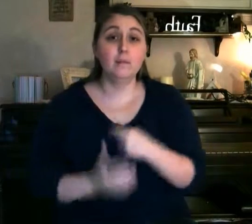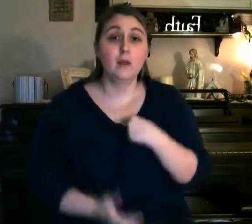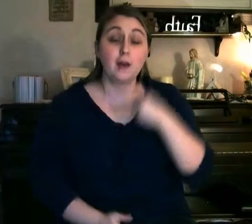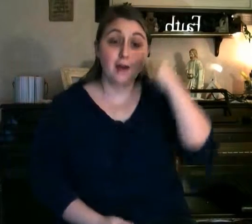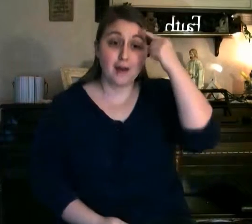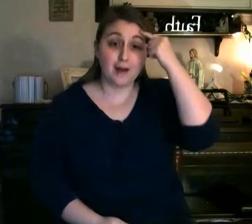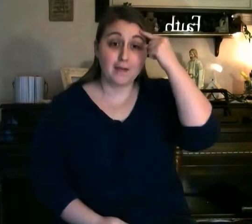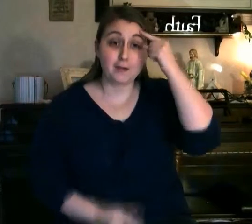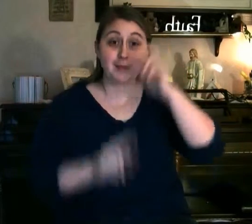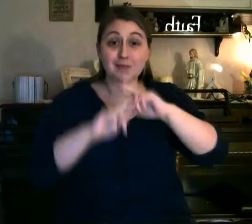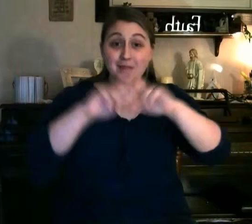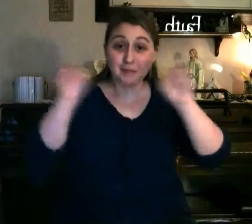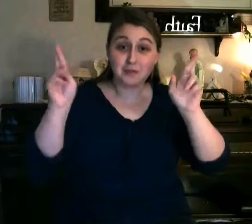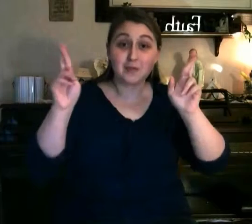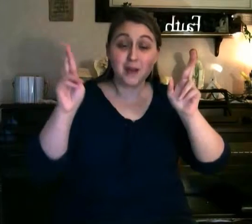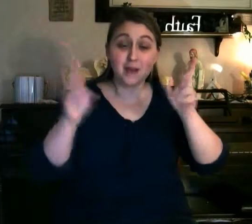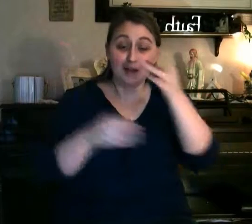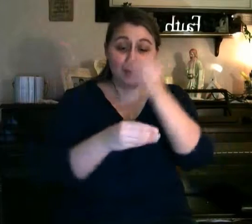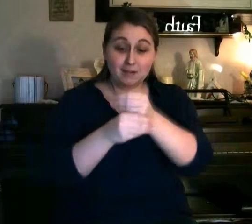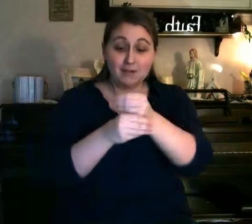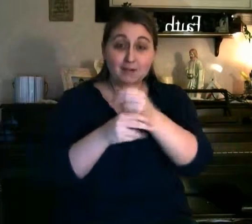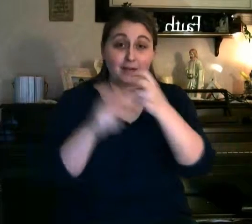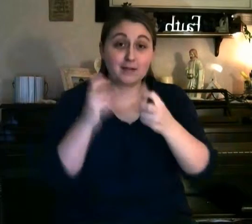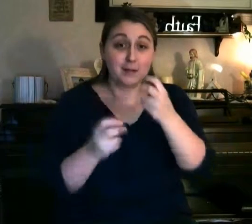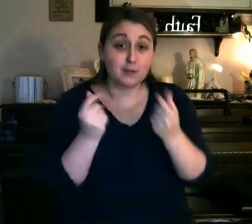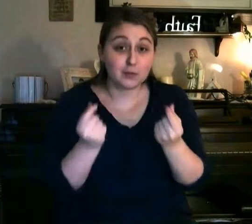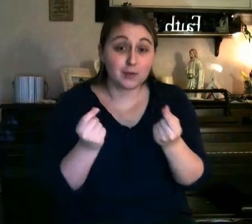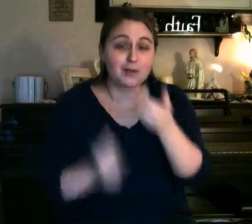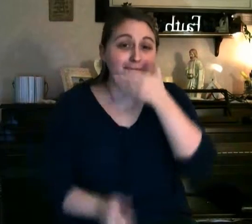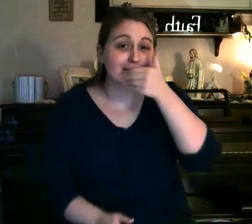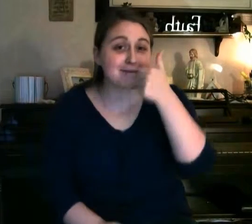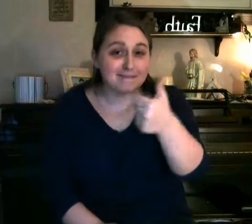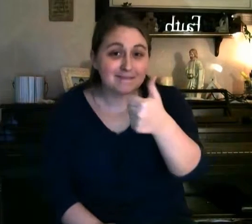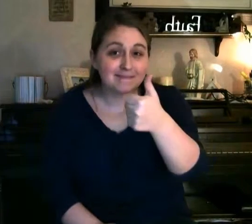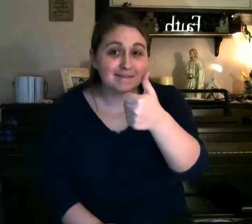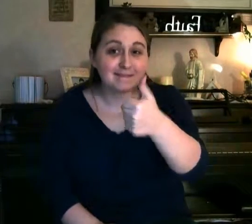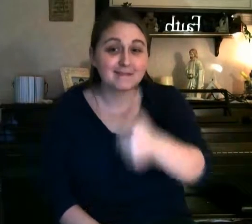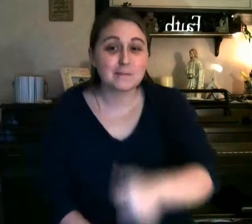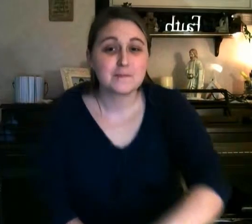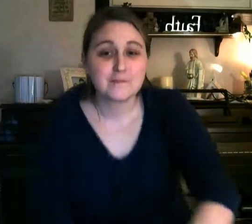to tackle the addition problems. Have fun.